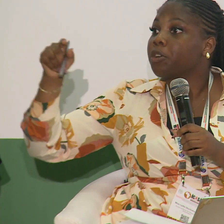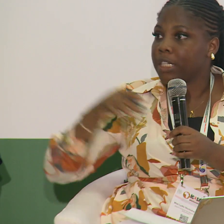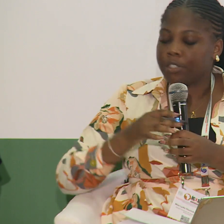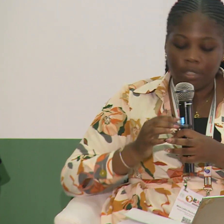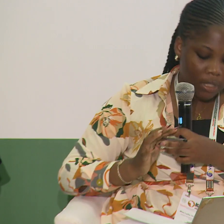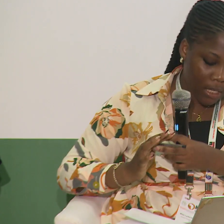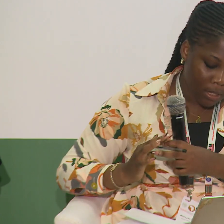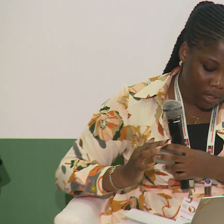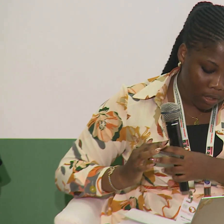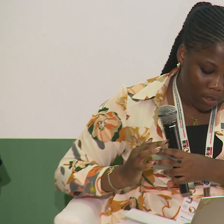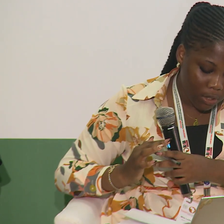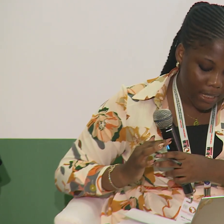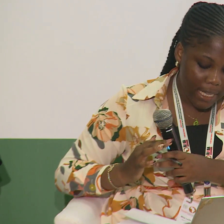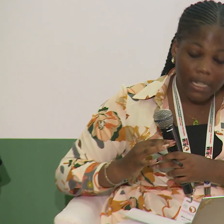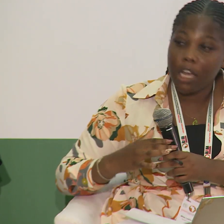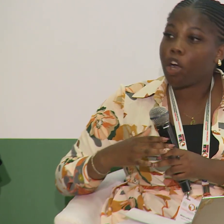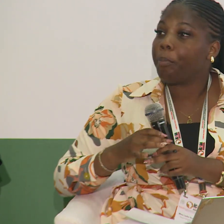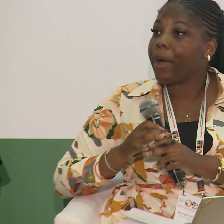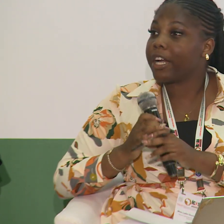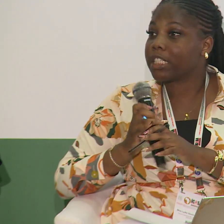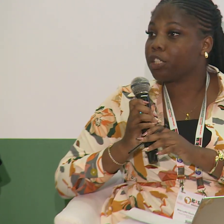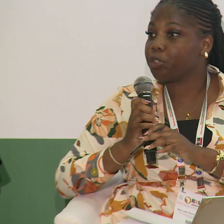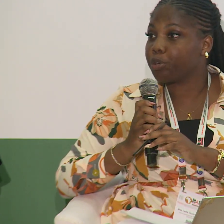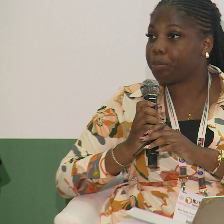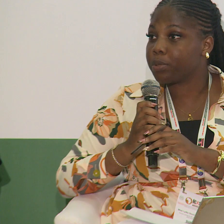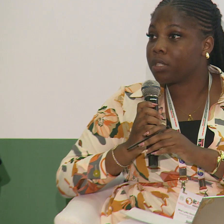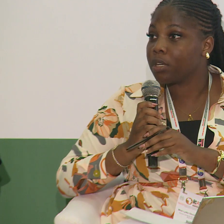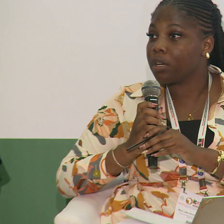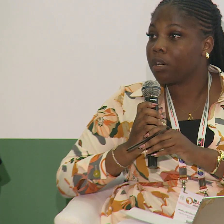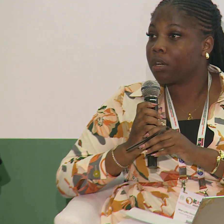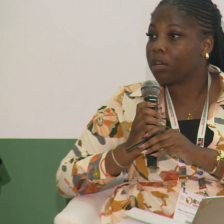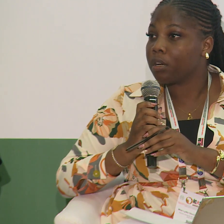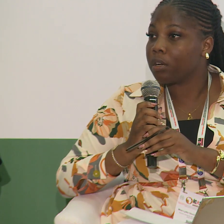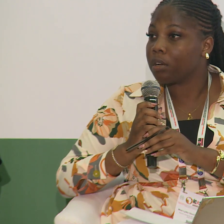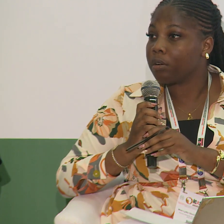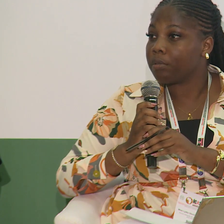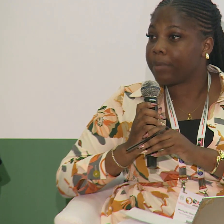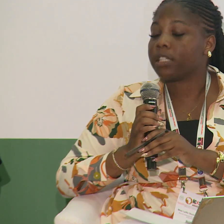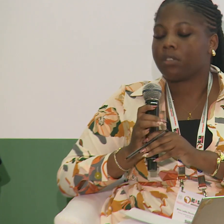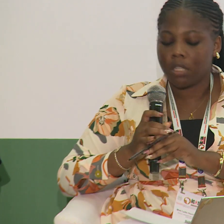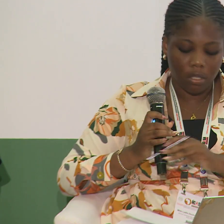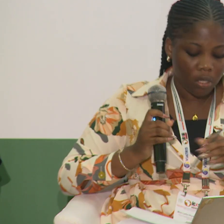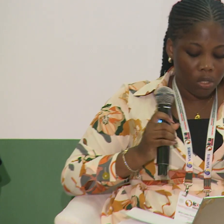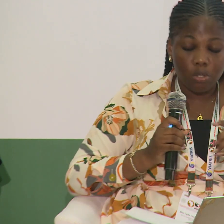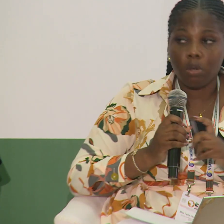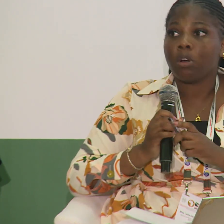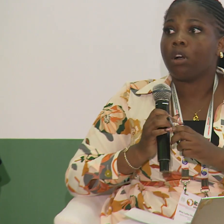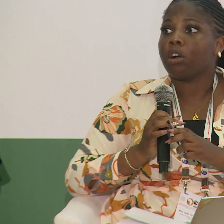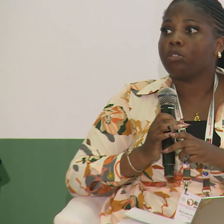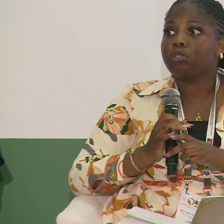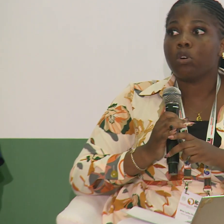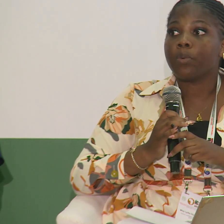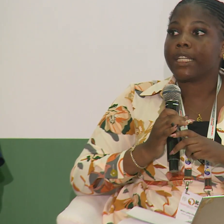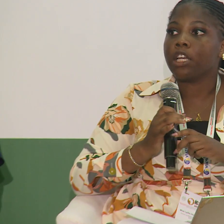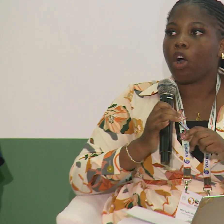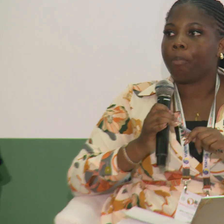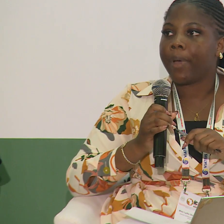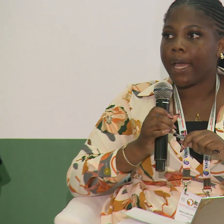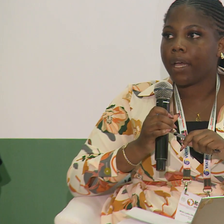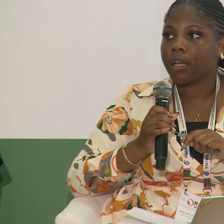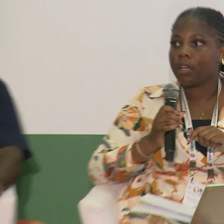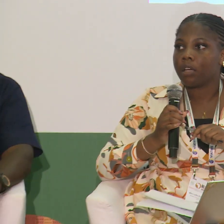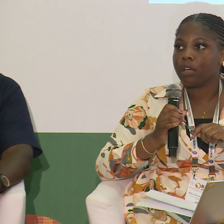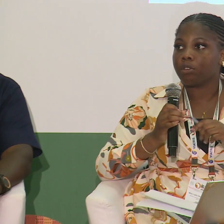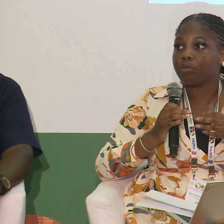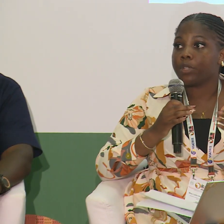Then your question, yes. So it said comparison groups, right? Okay. So no, we didn't